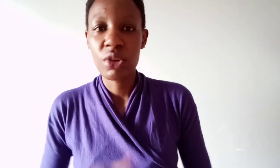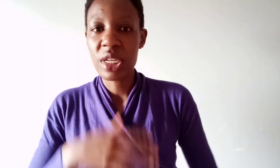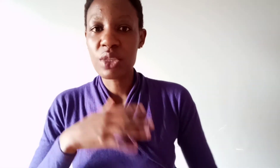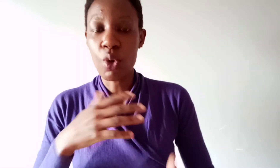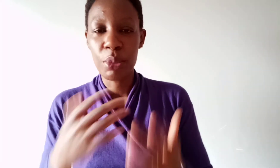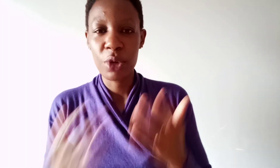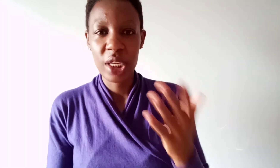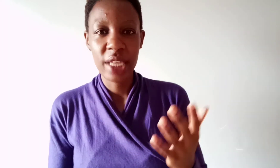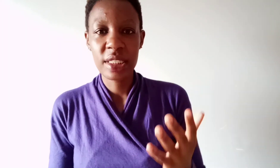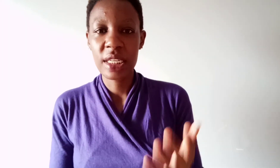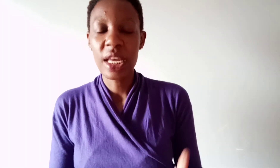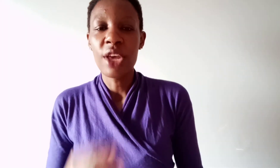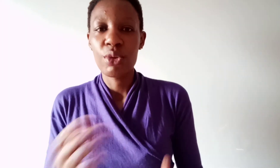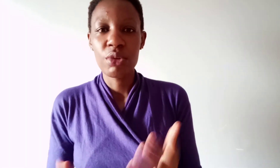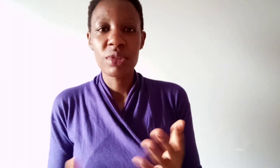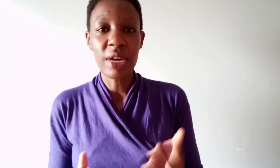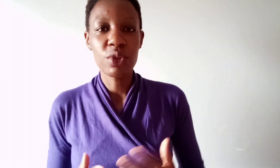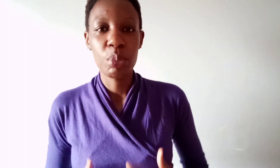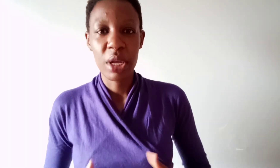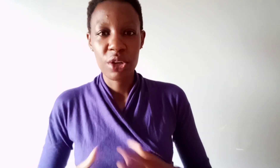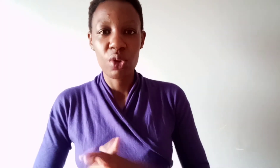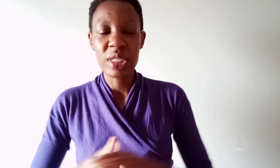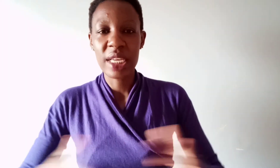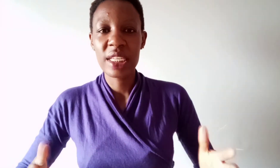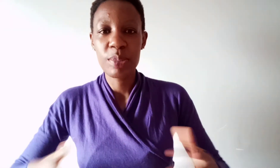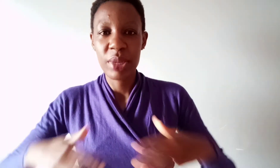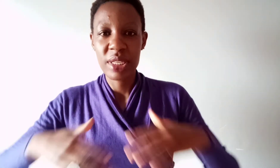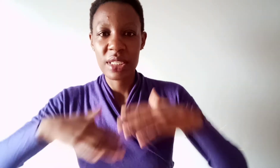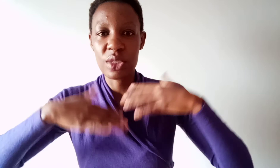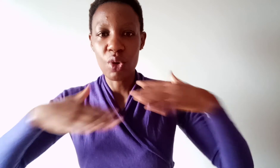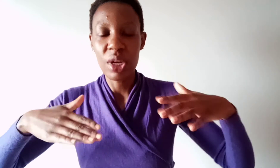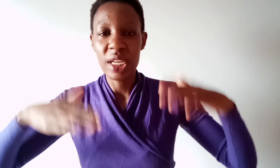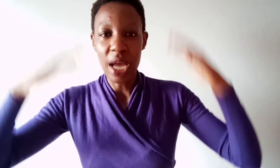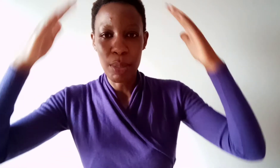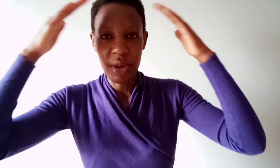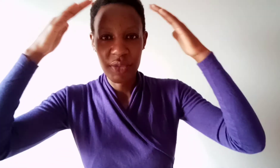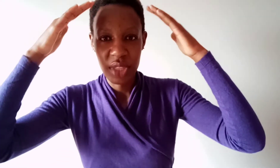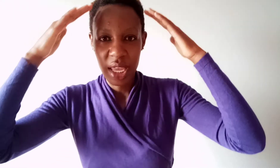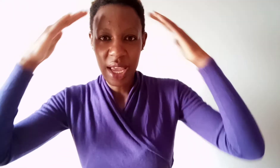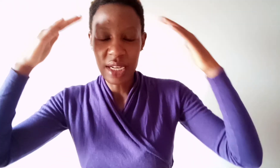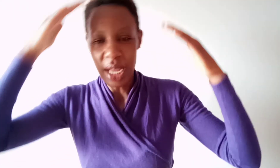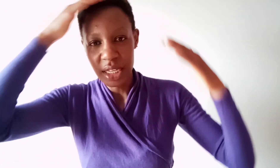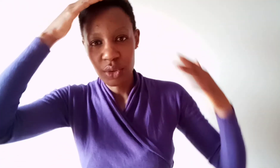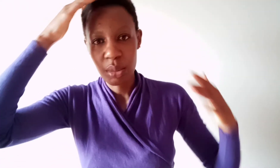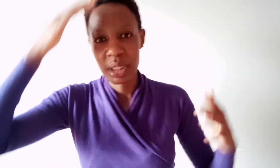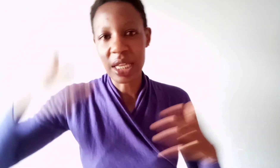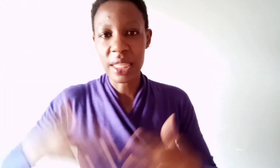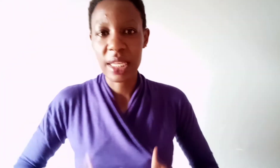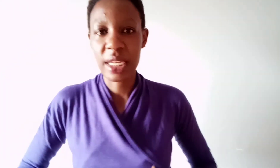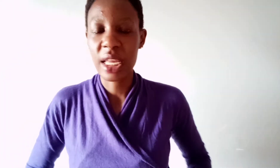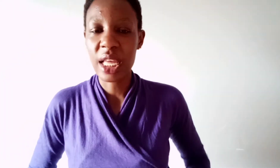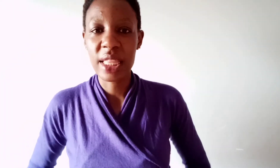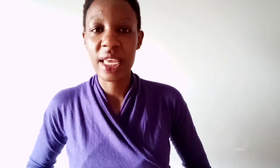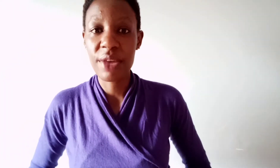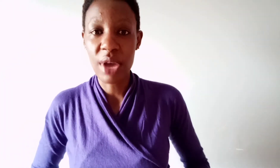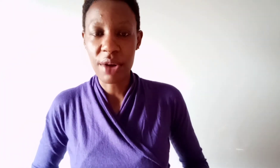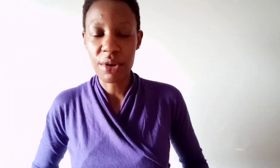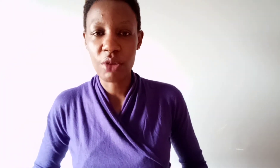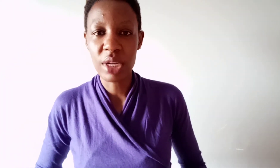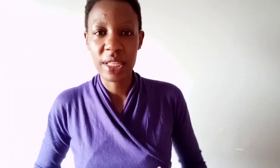just communicating, you don't have to bend. Your signing space is only above the head a little bit and then the area around the